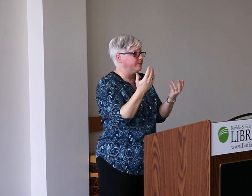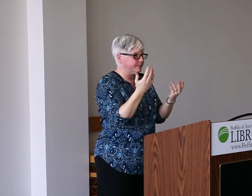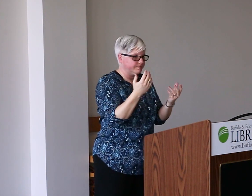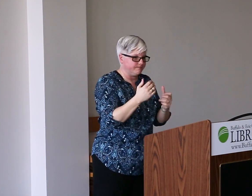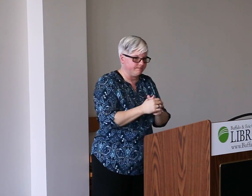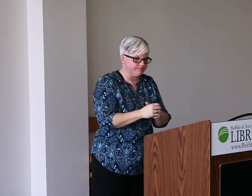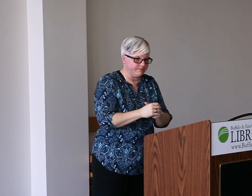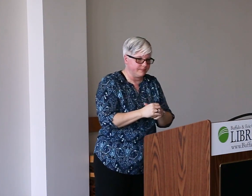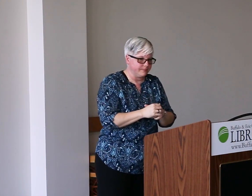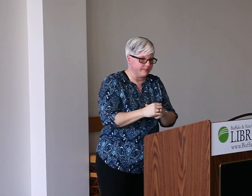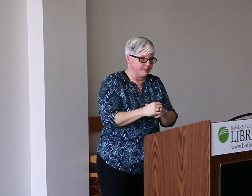long way for everyone.